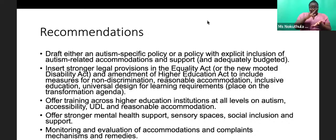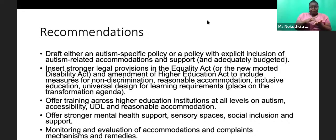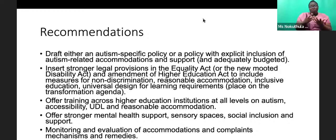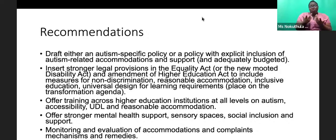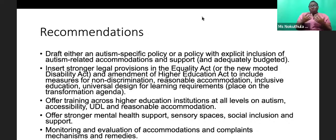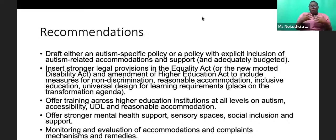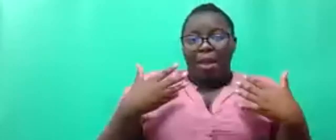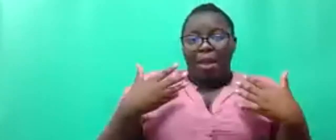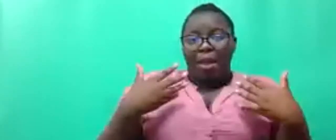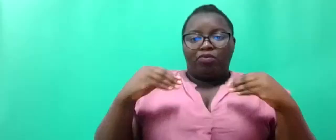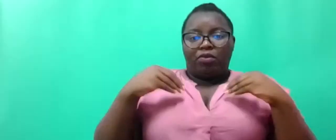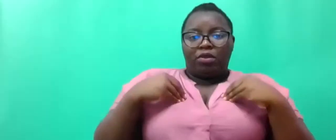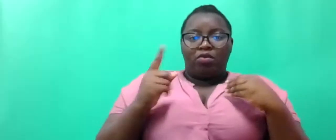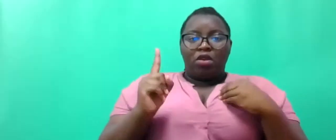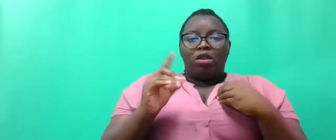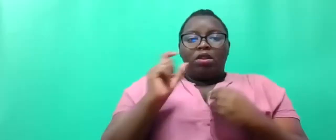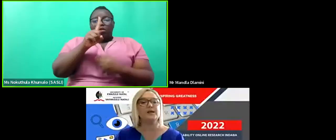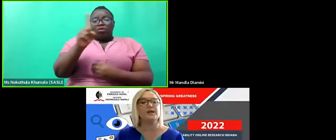Thank you.